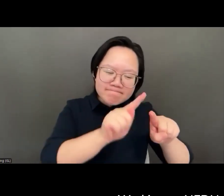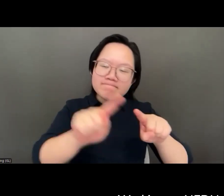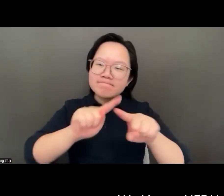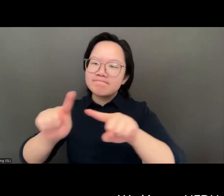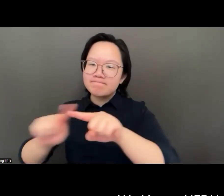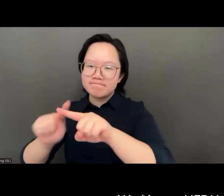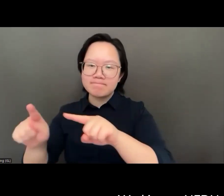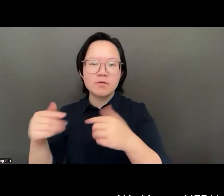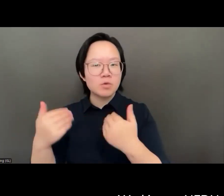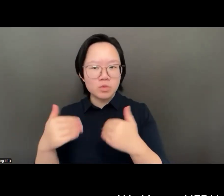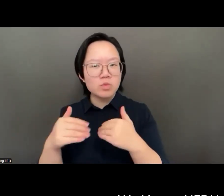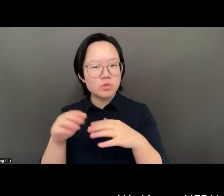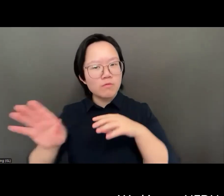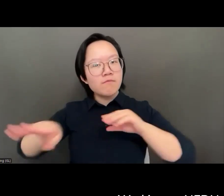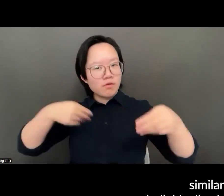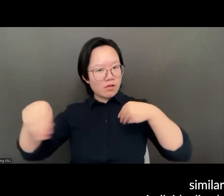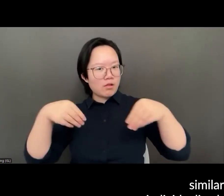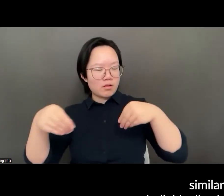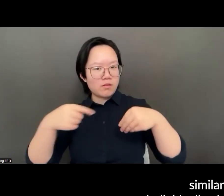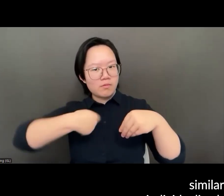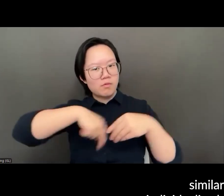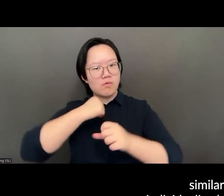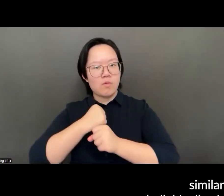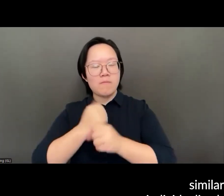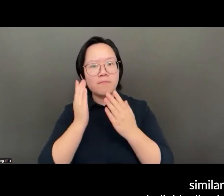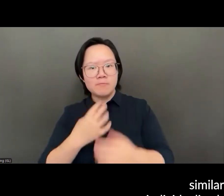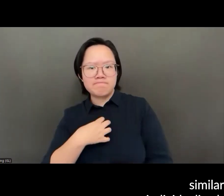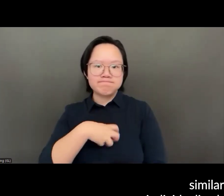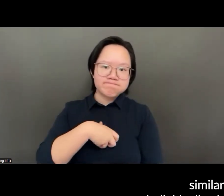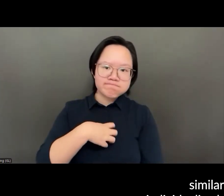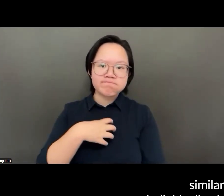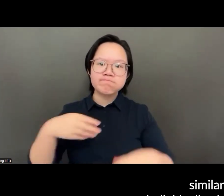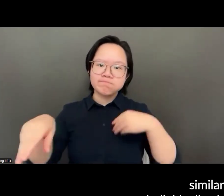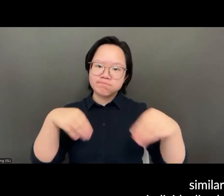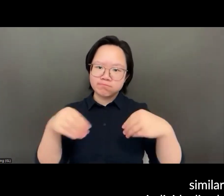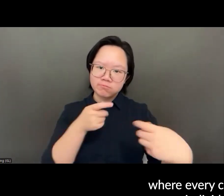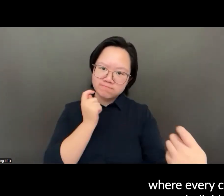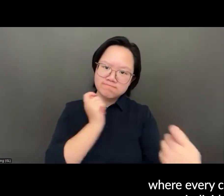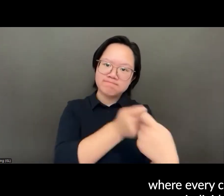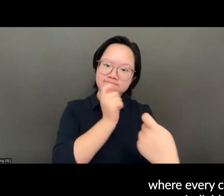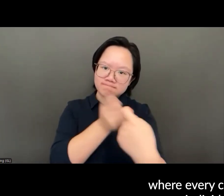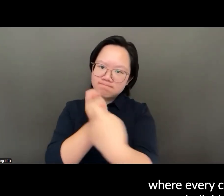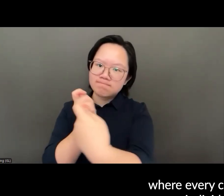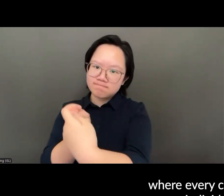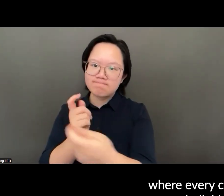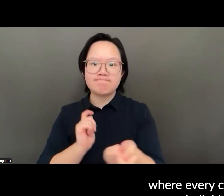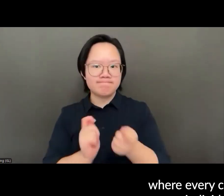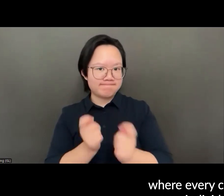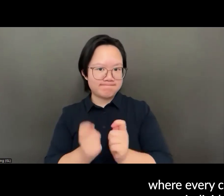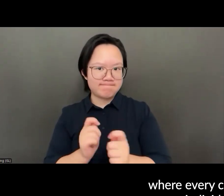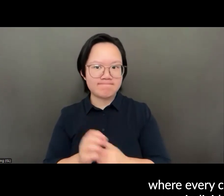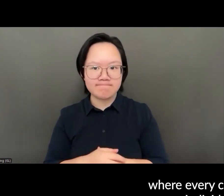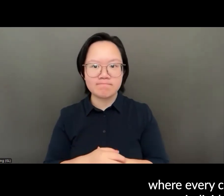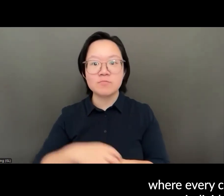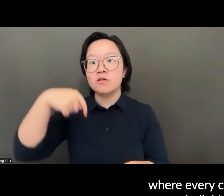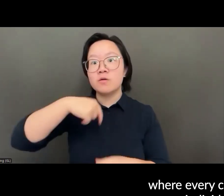we follow the approach similar to the individualized education plan, where every child